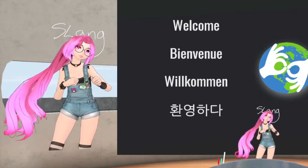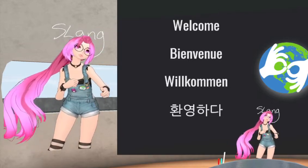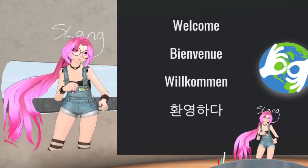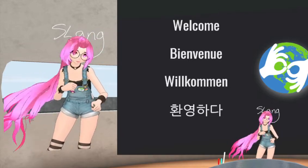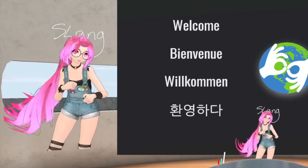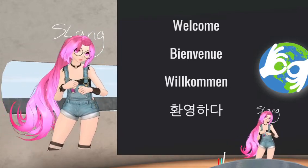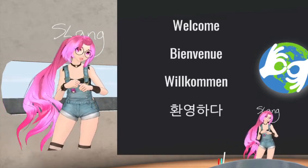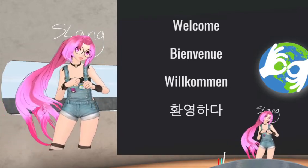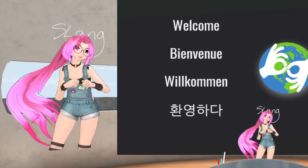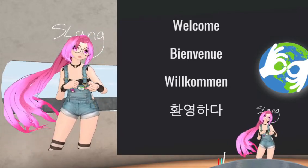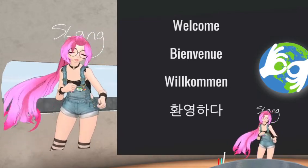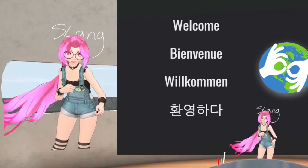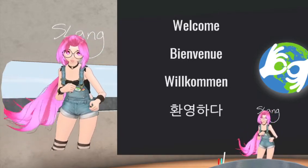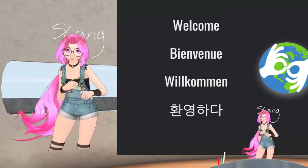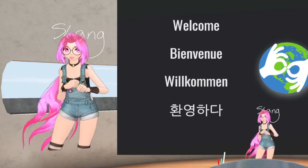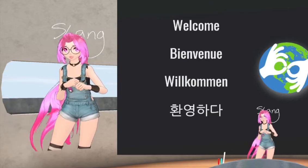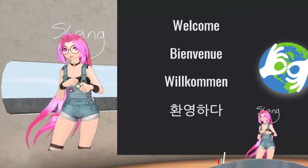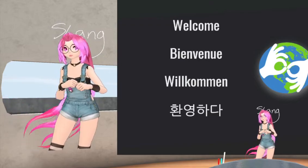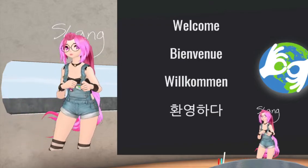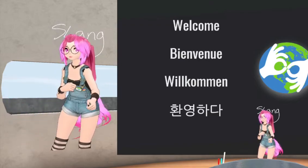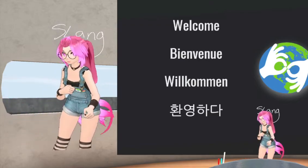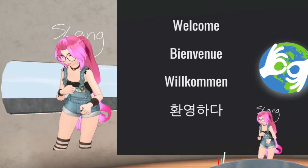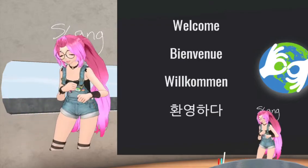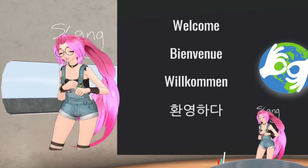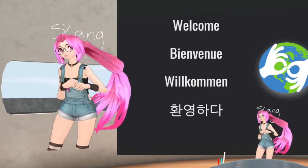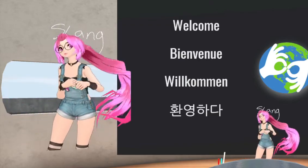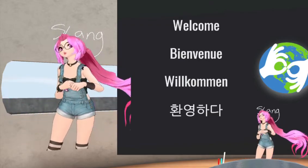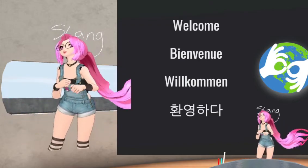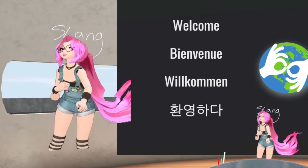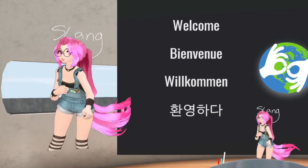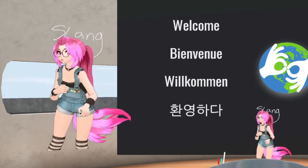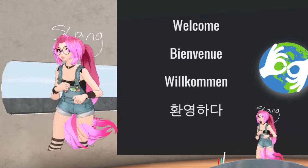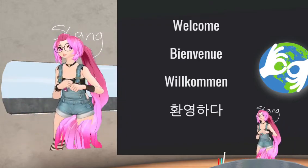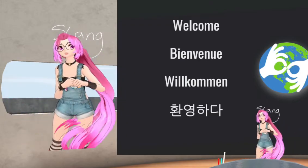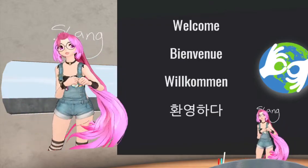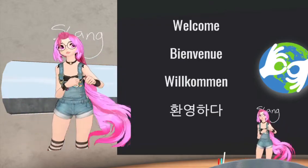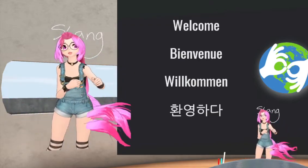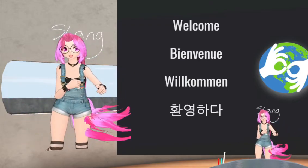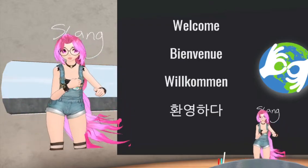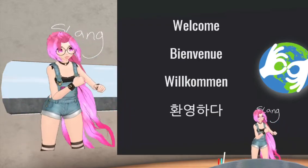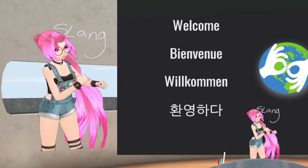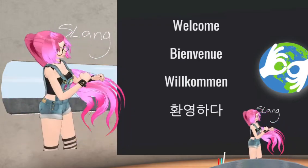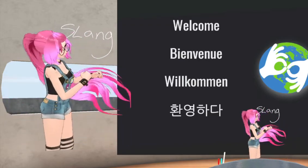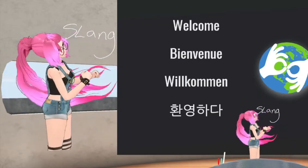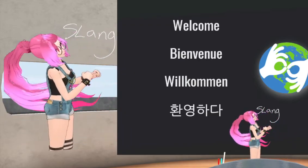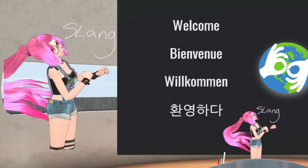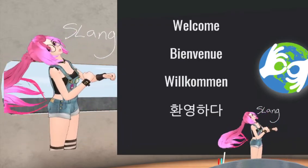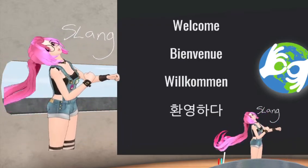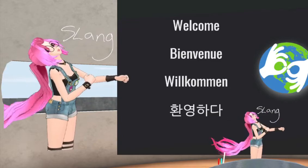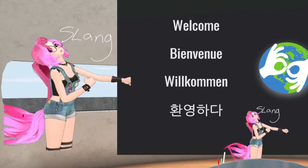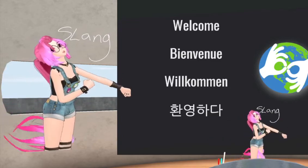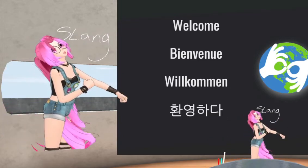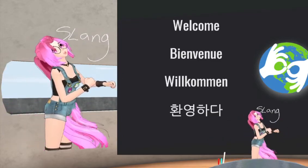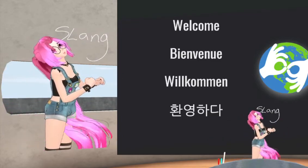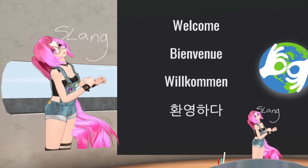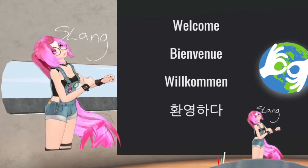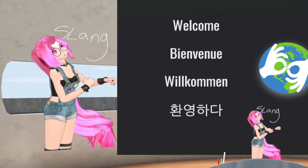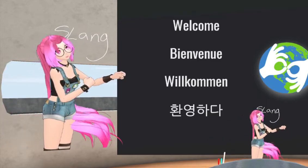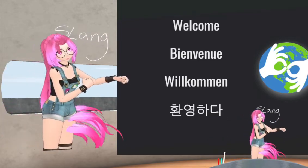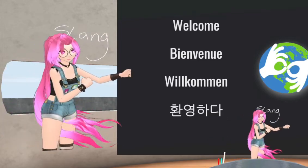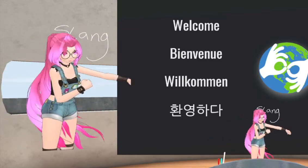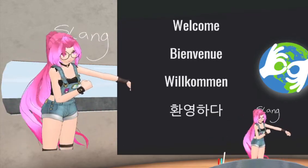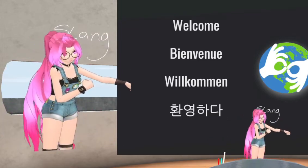Oh, really close. So soon is actually when my fingers are like this. That's soon. But when my fingers are like this means... You want to